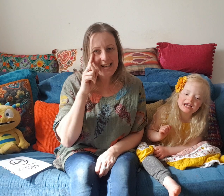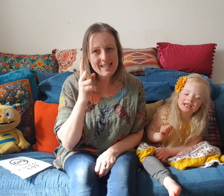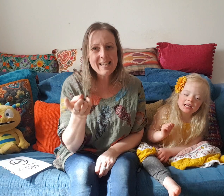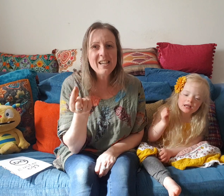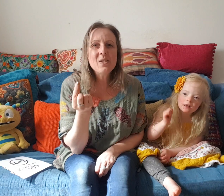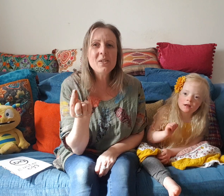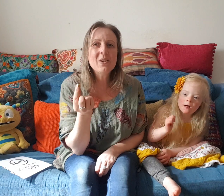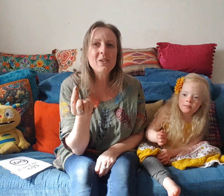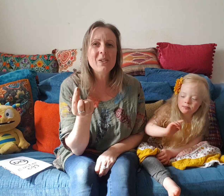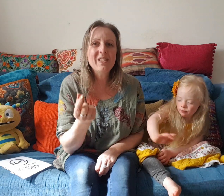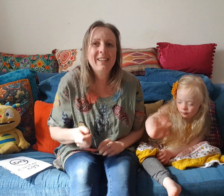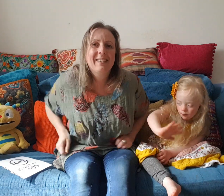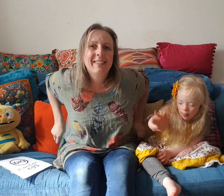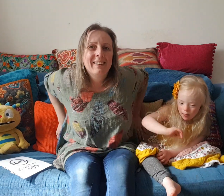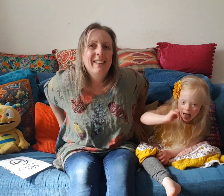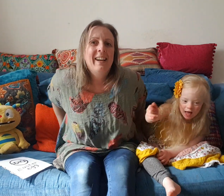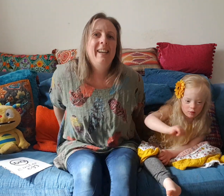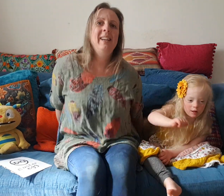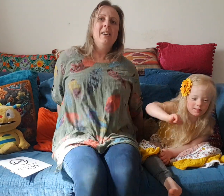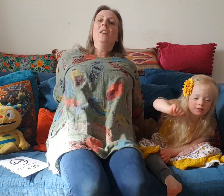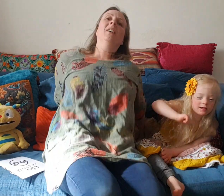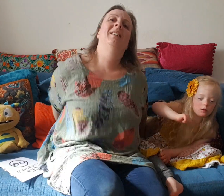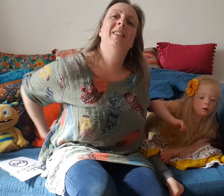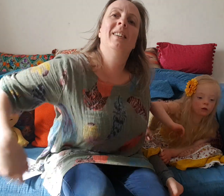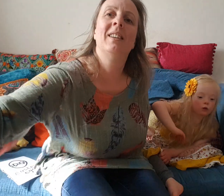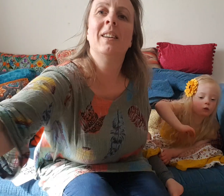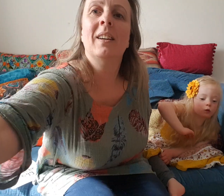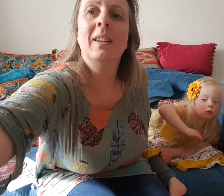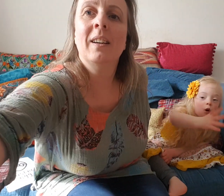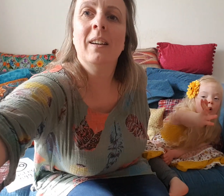See you soon. Bye bye.